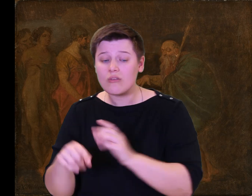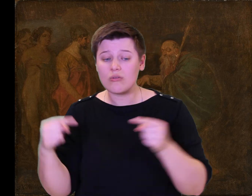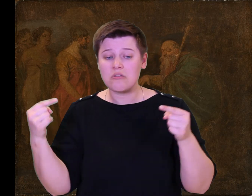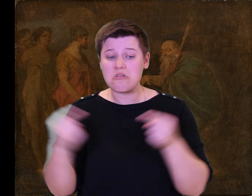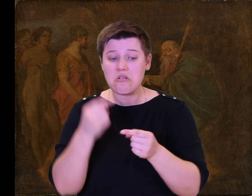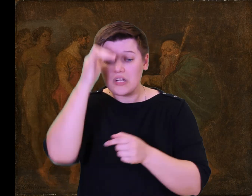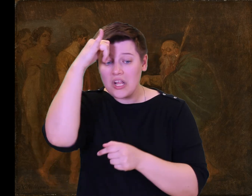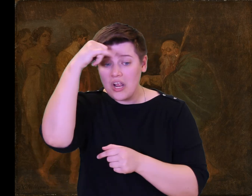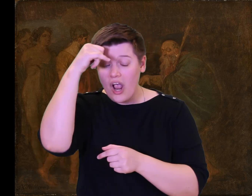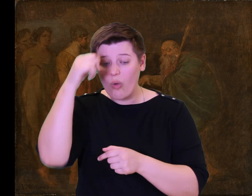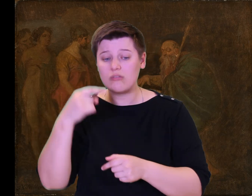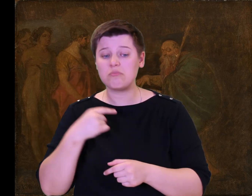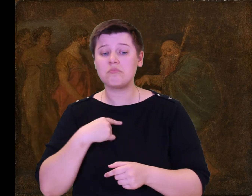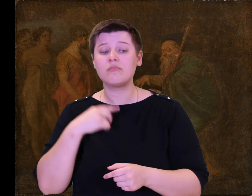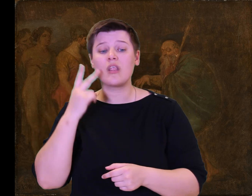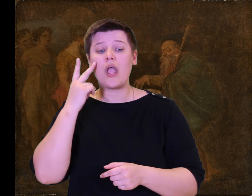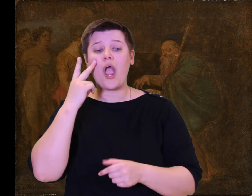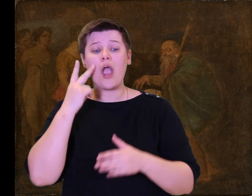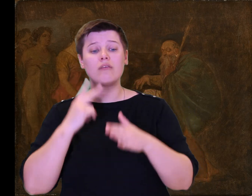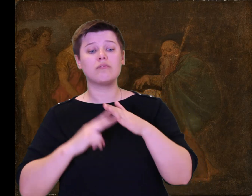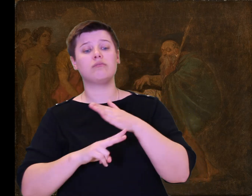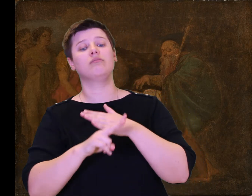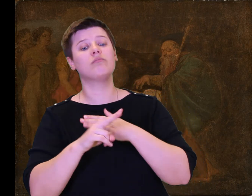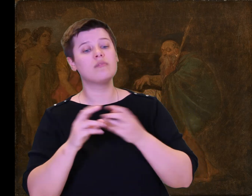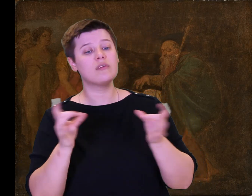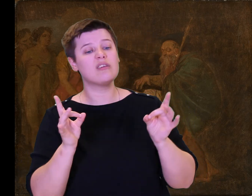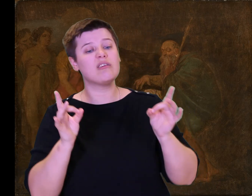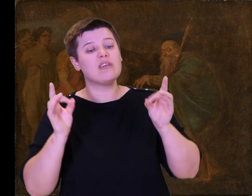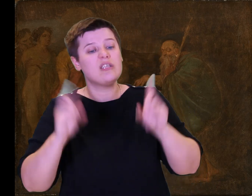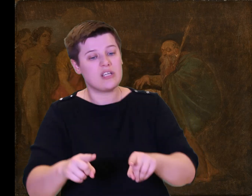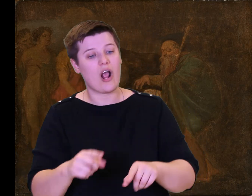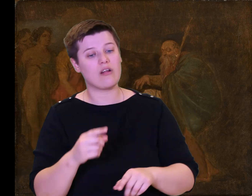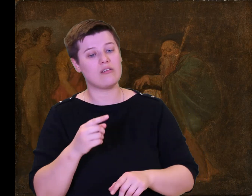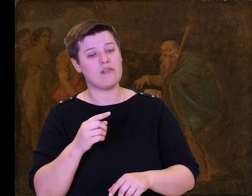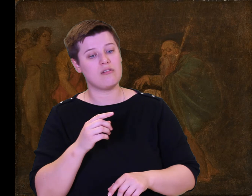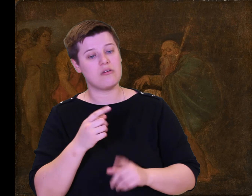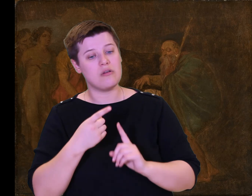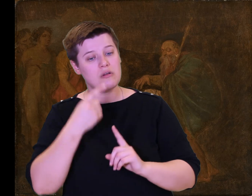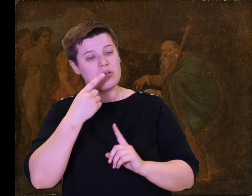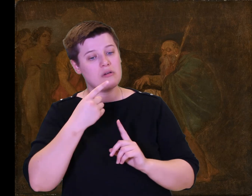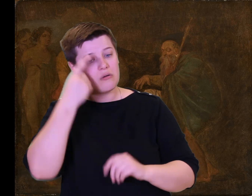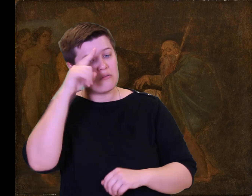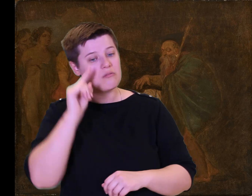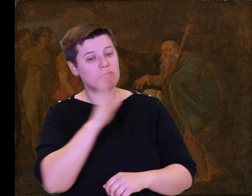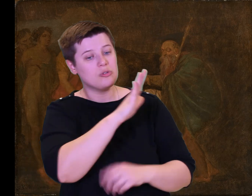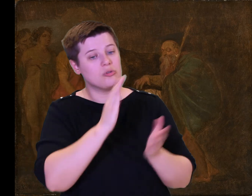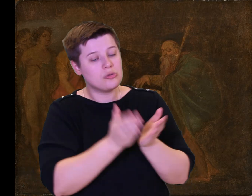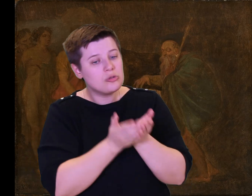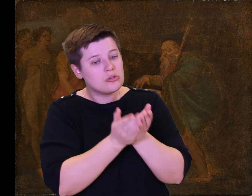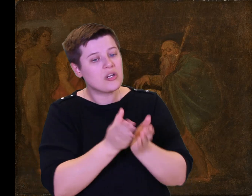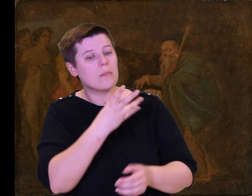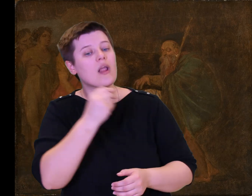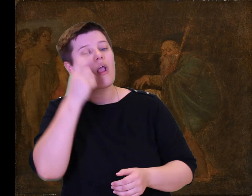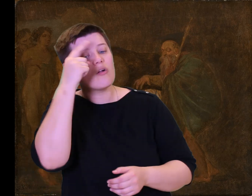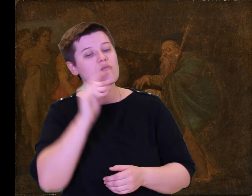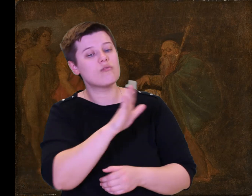I think Poseidon will not cease to feel incensed because you blinded his dear son.